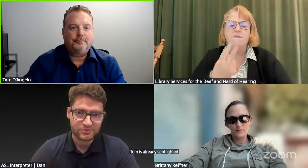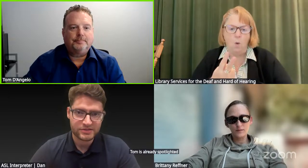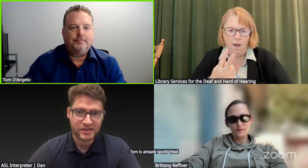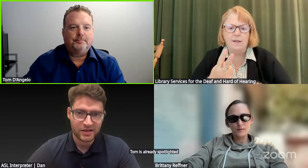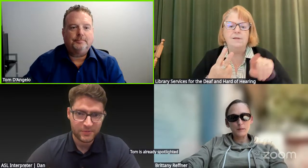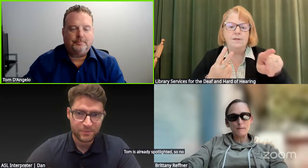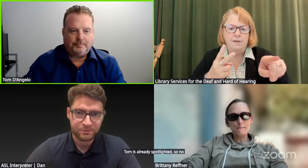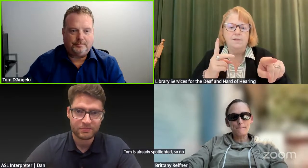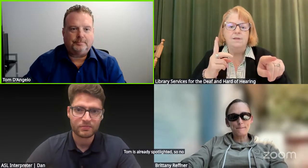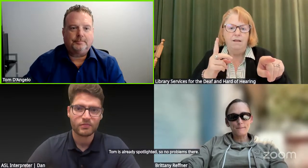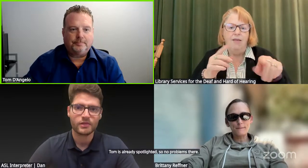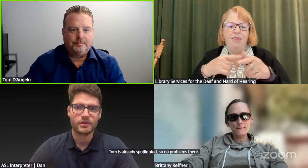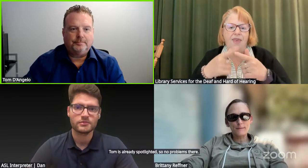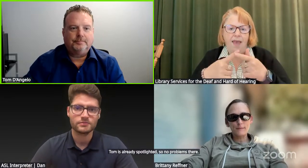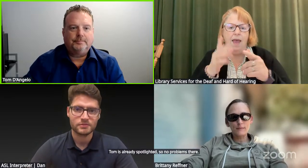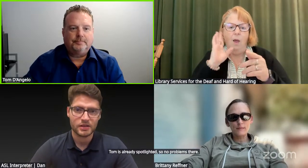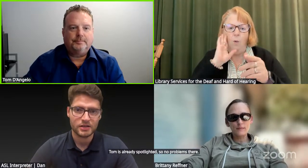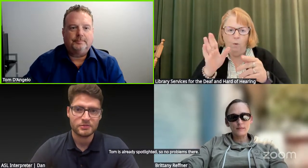no problems there.